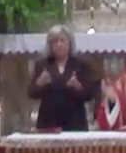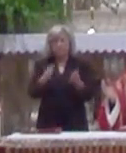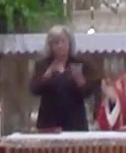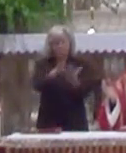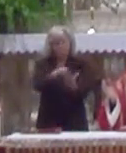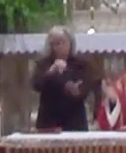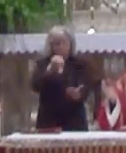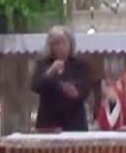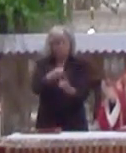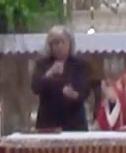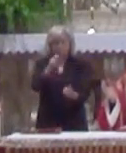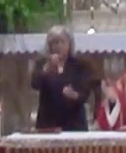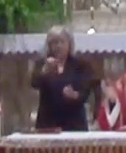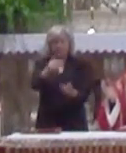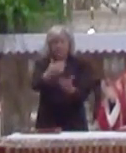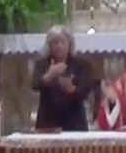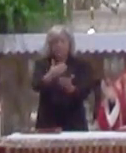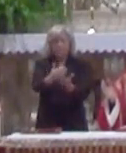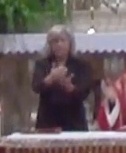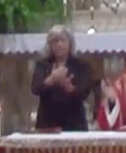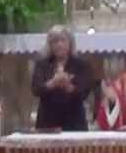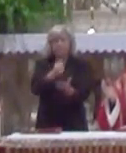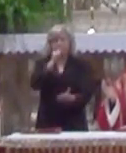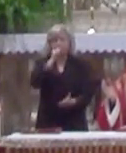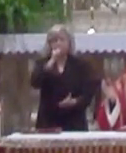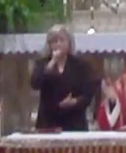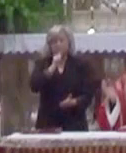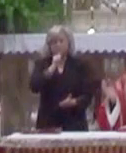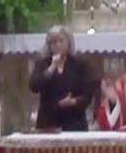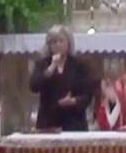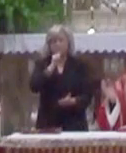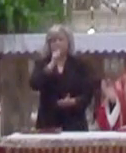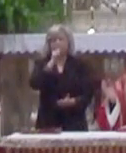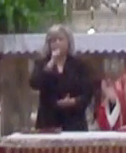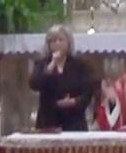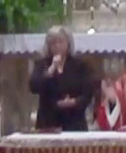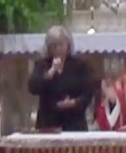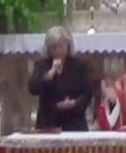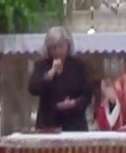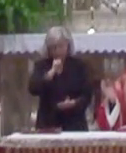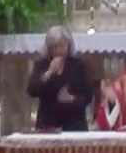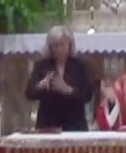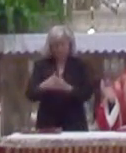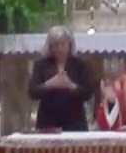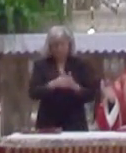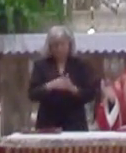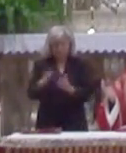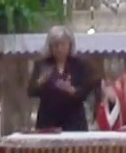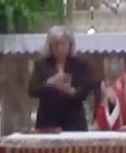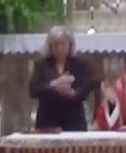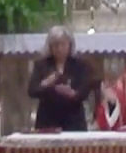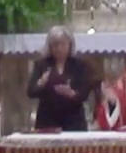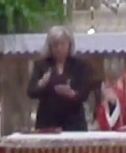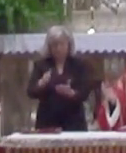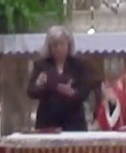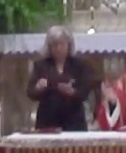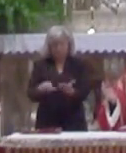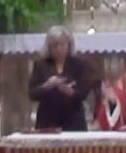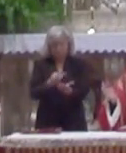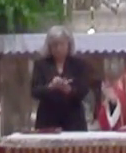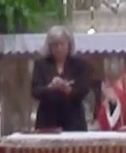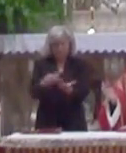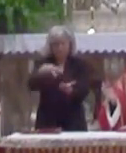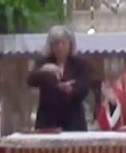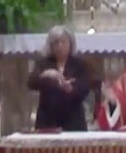lesson of patient suffering and so merit a share in his resurrection, who lives and reigns with